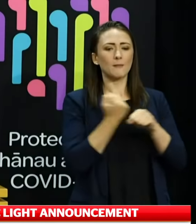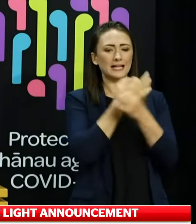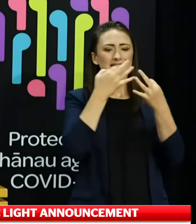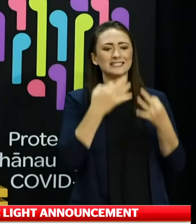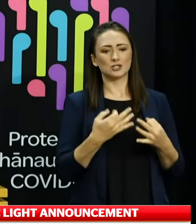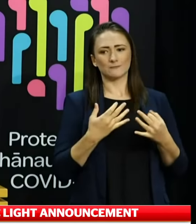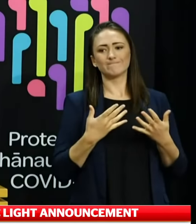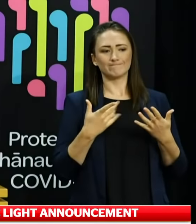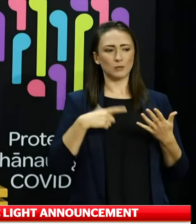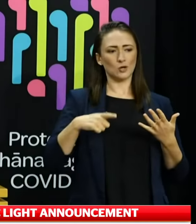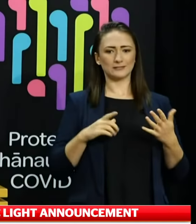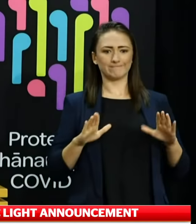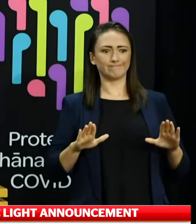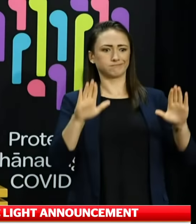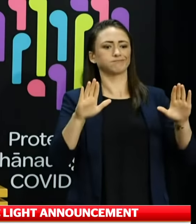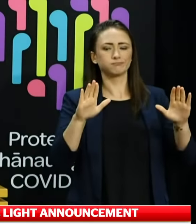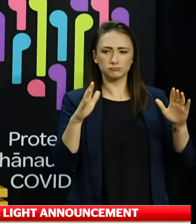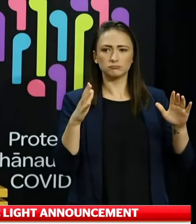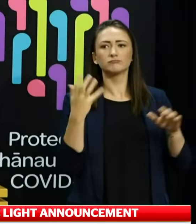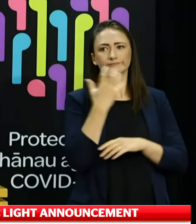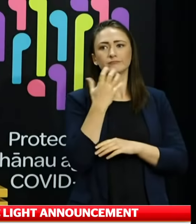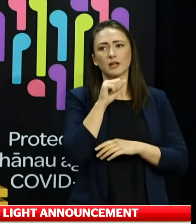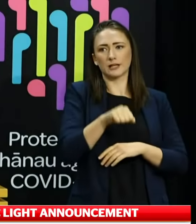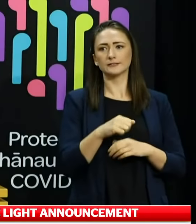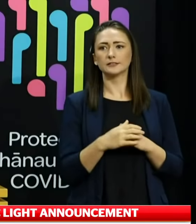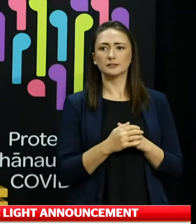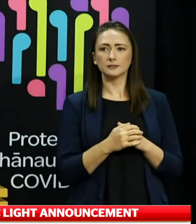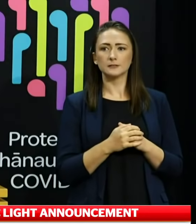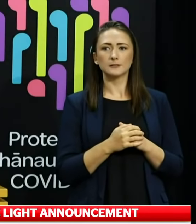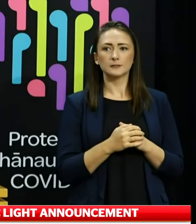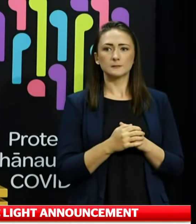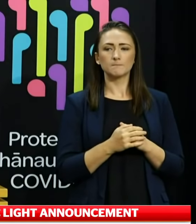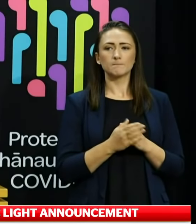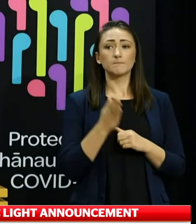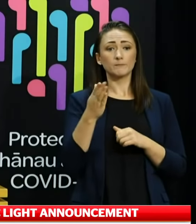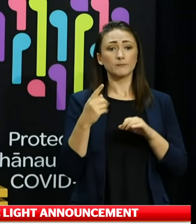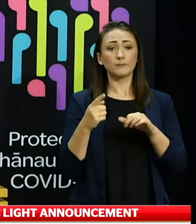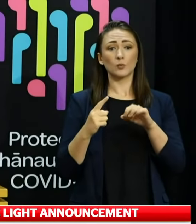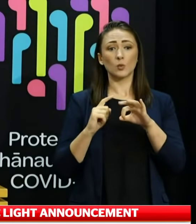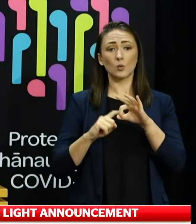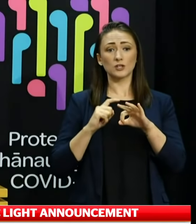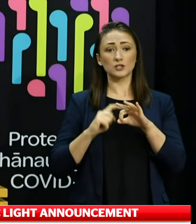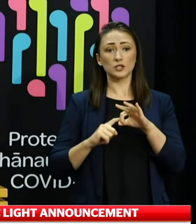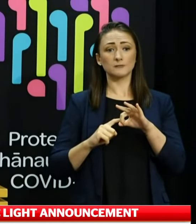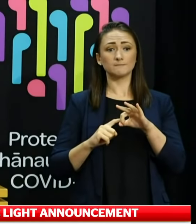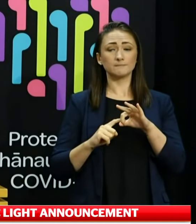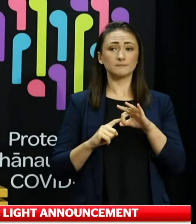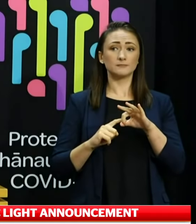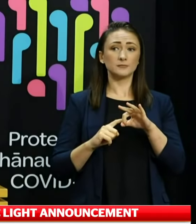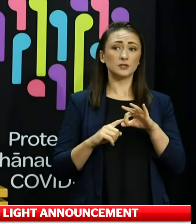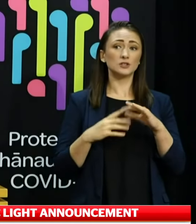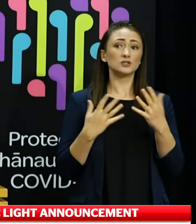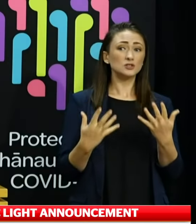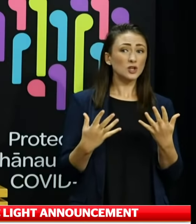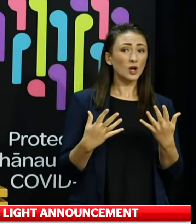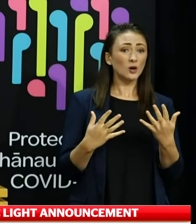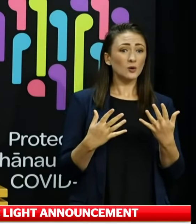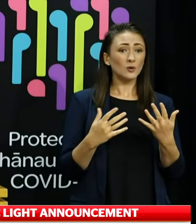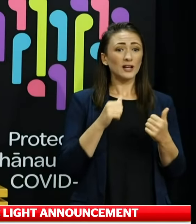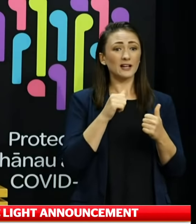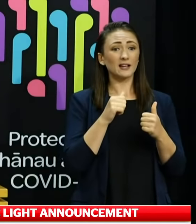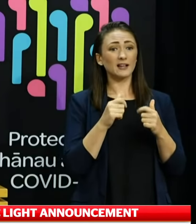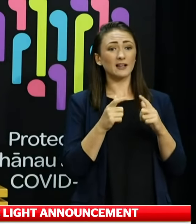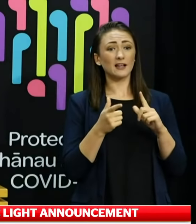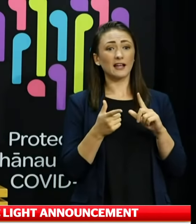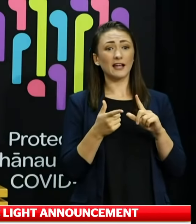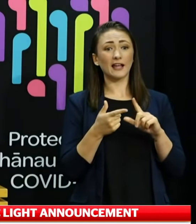settings. But let's say there's barely any COVID cases and we're seeing a spike in influenza. Could you use the traffic light system? And if so, is that